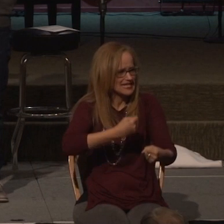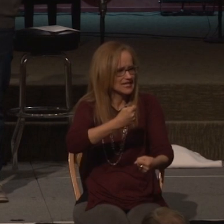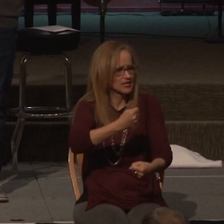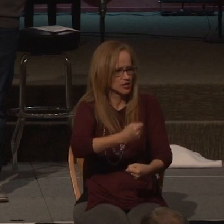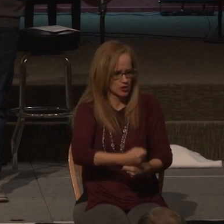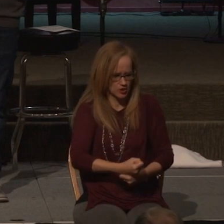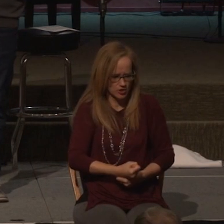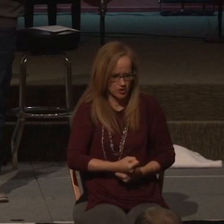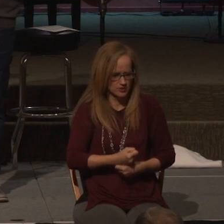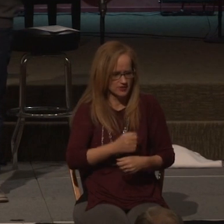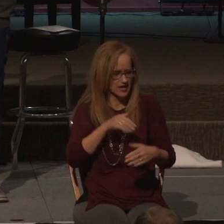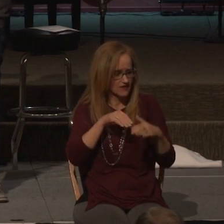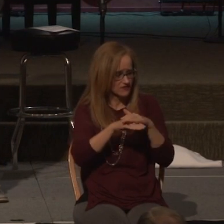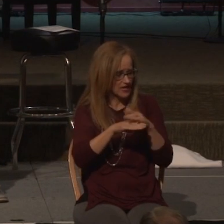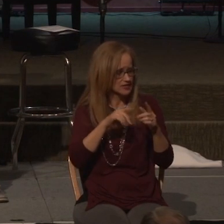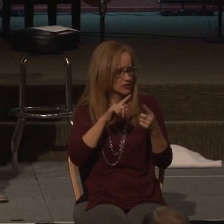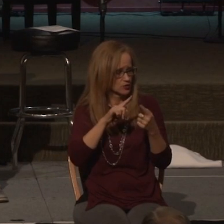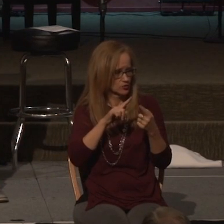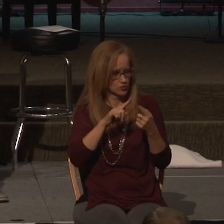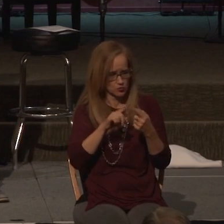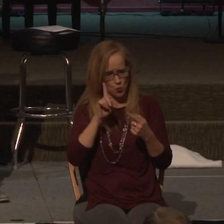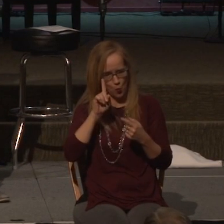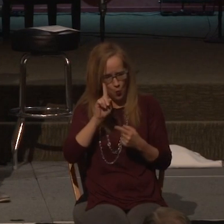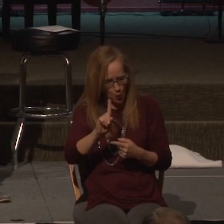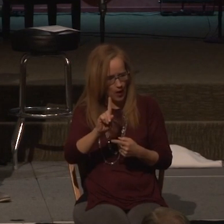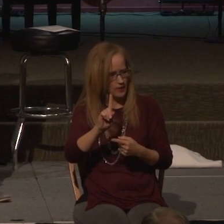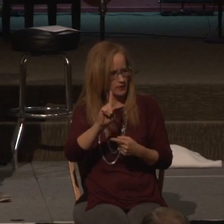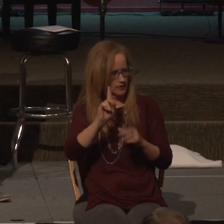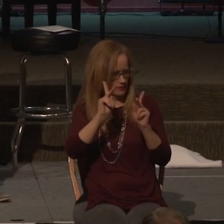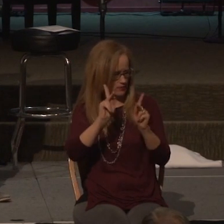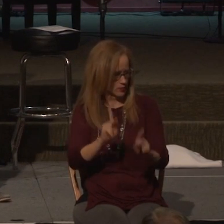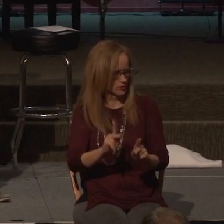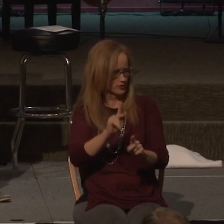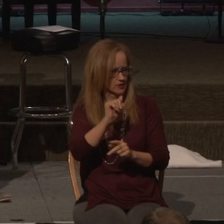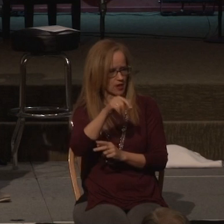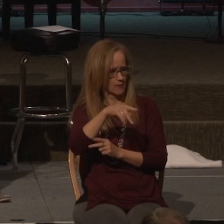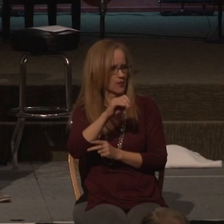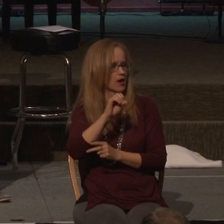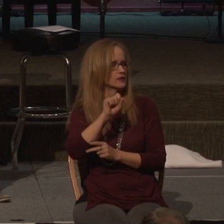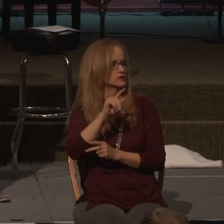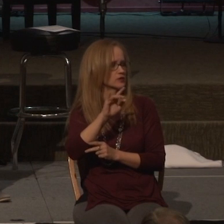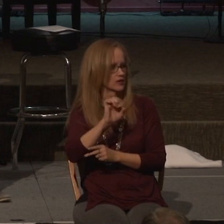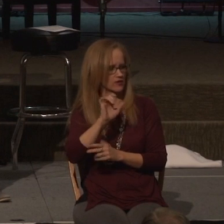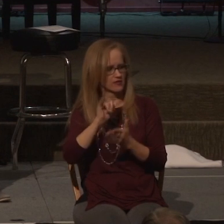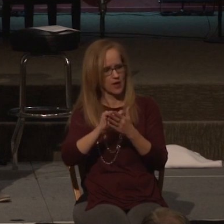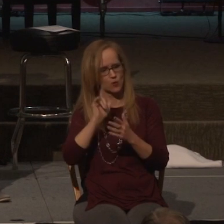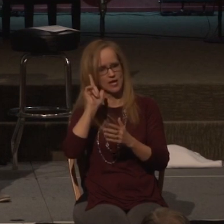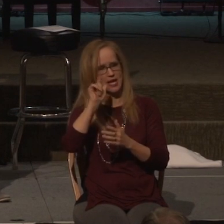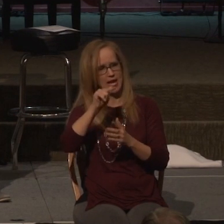investing into one of his apostles, who later would abandon him.